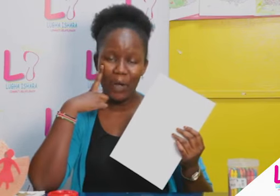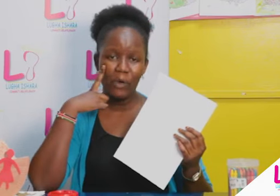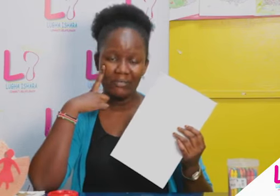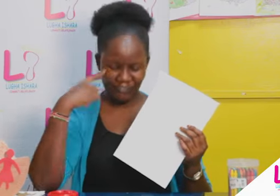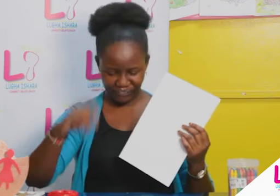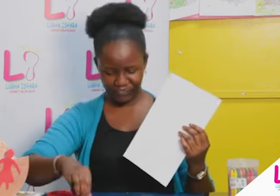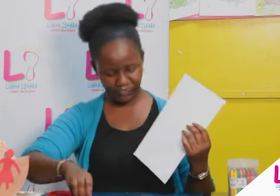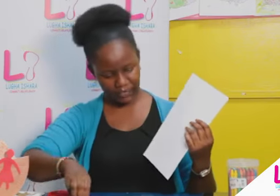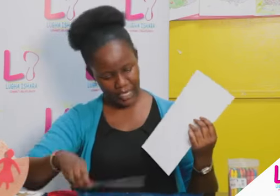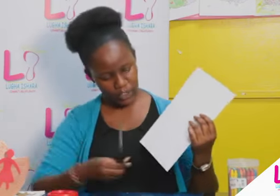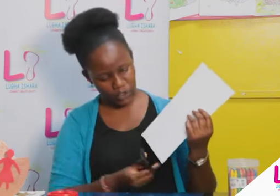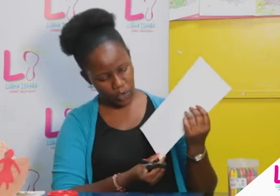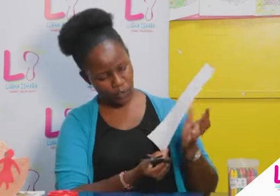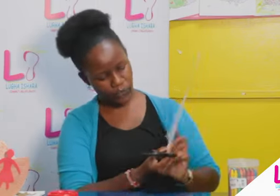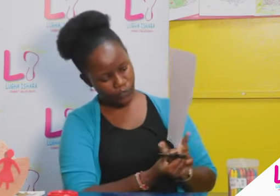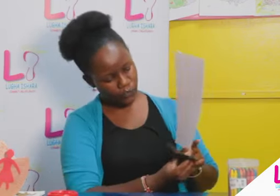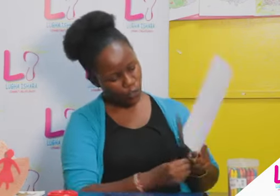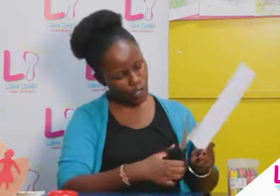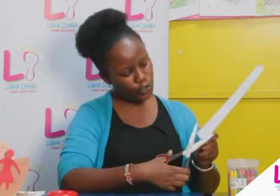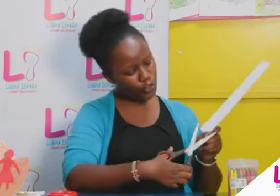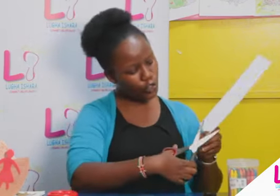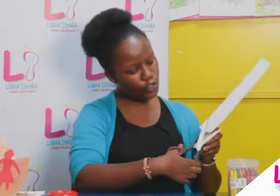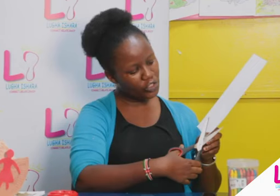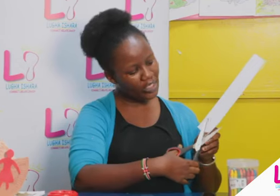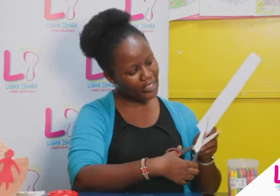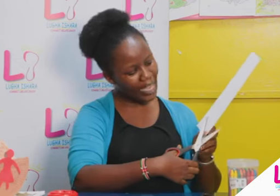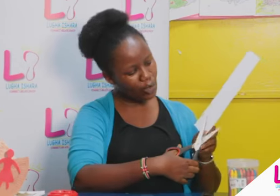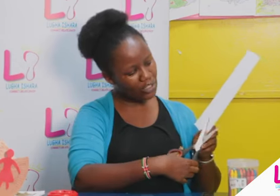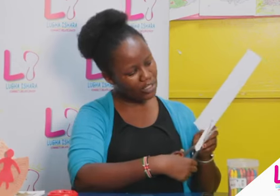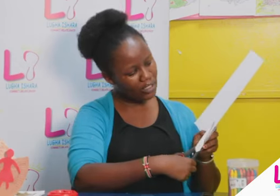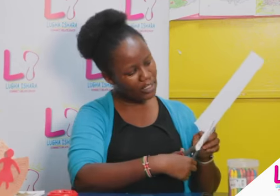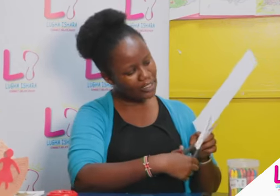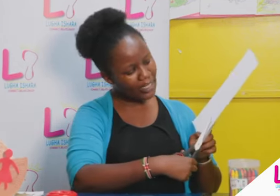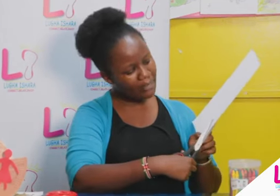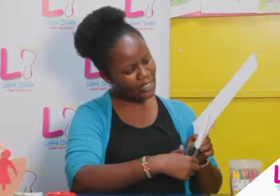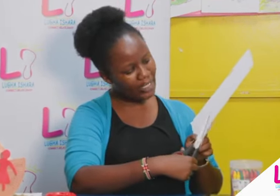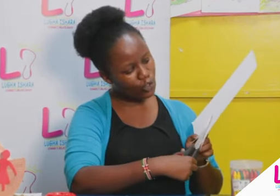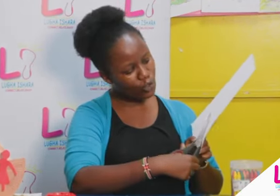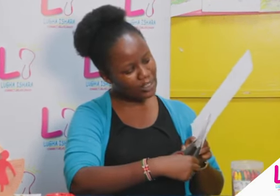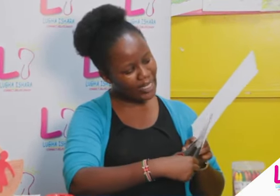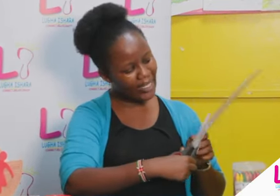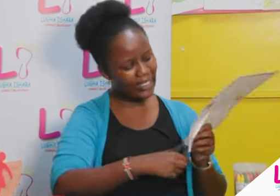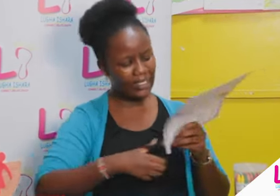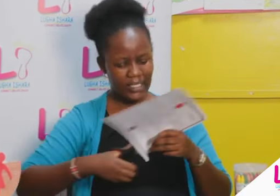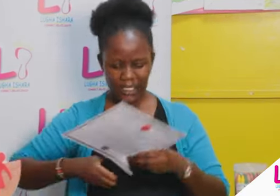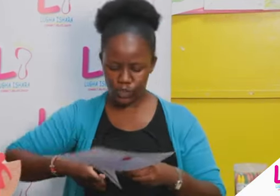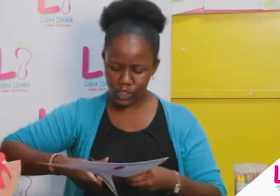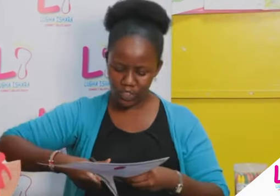trouble. So, what you trace out something that looks like, it's not really